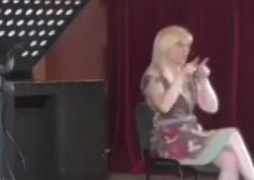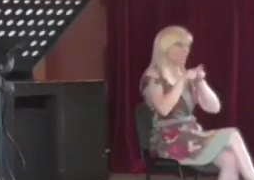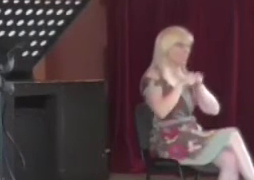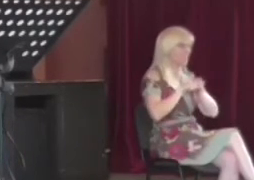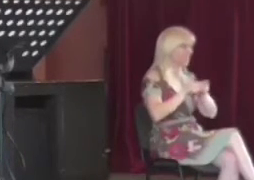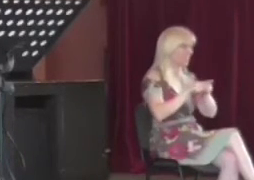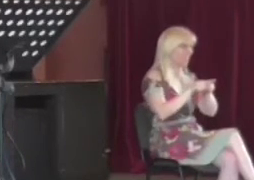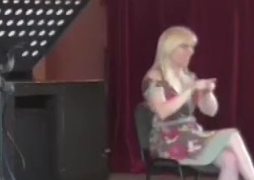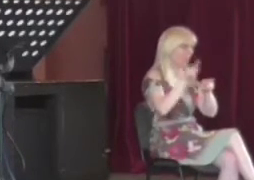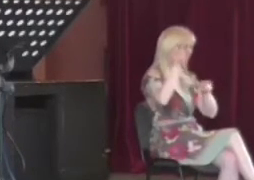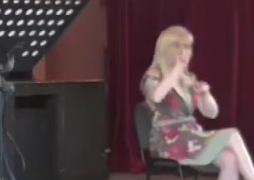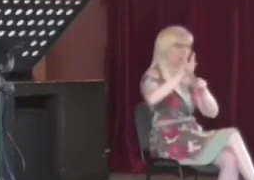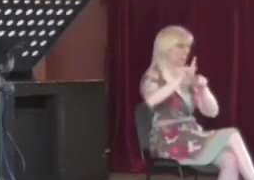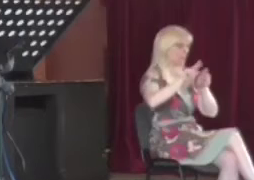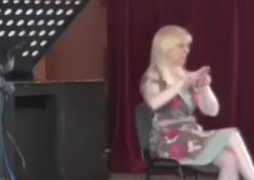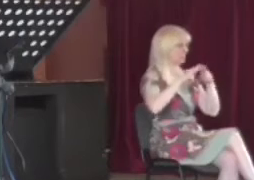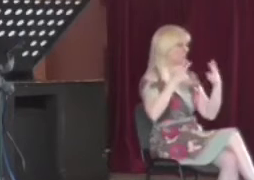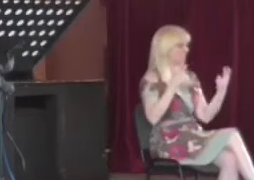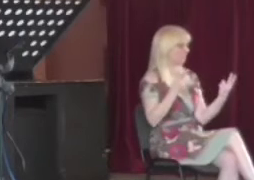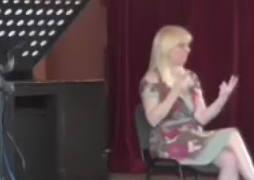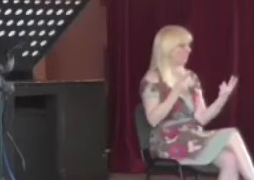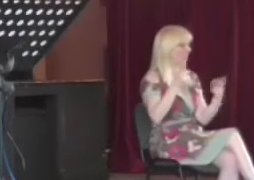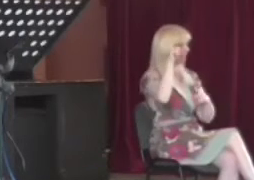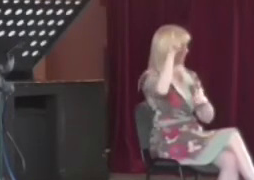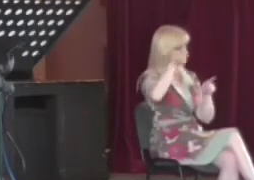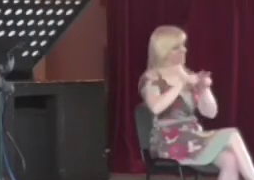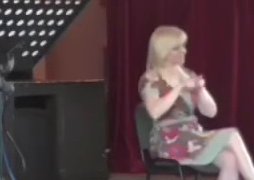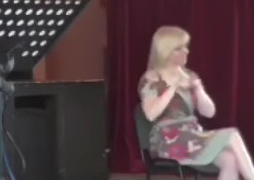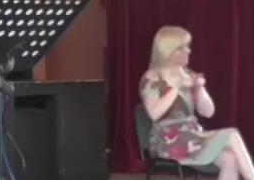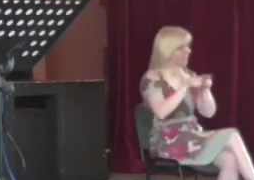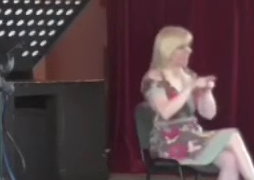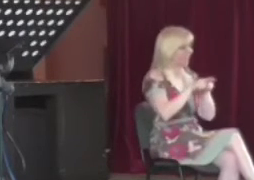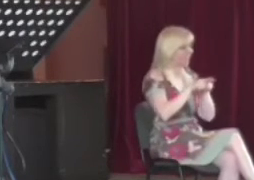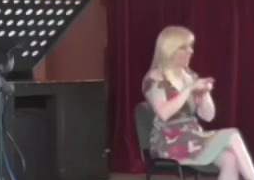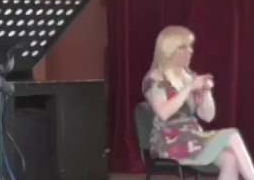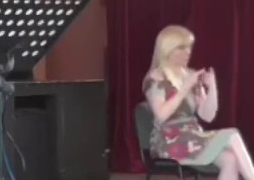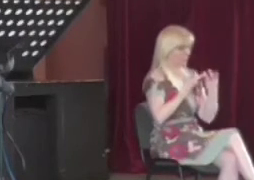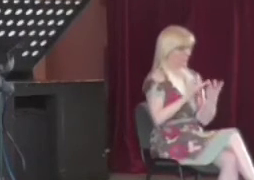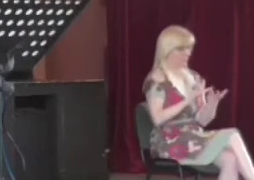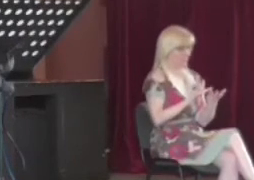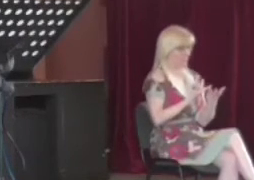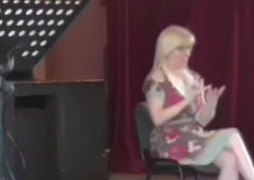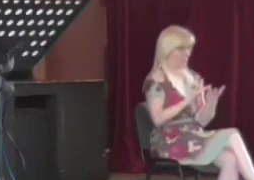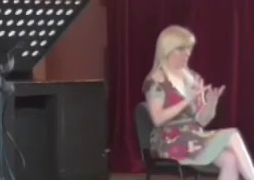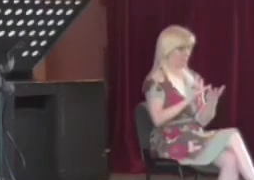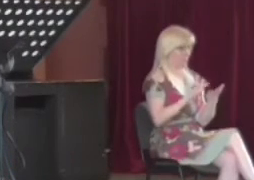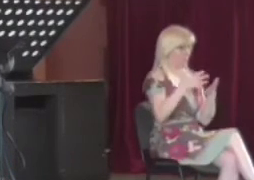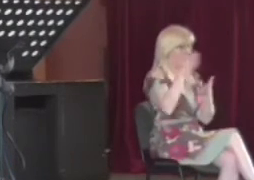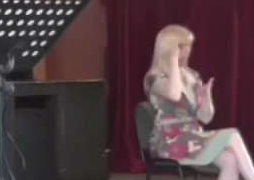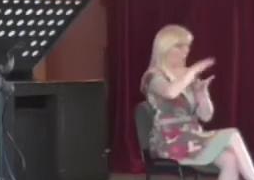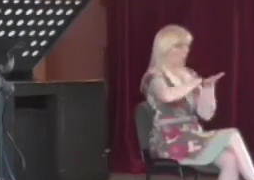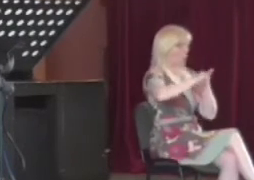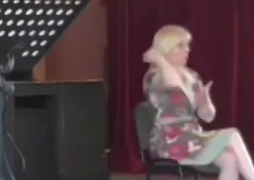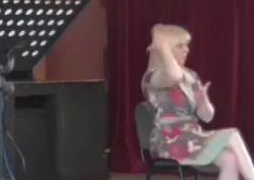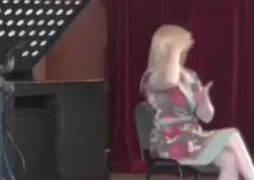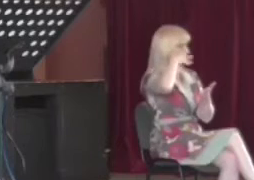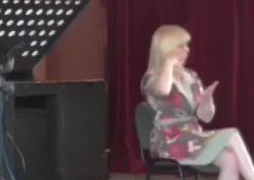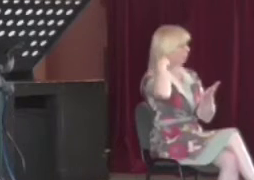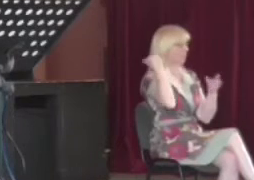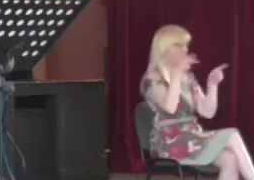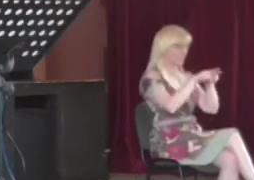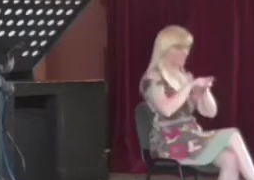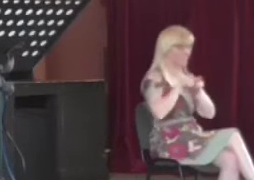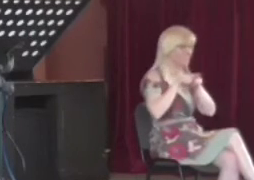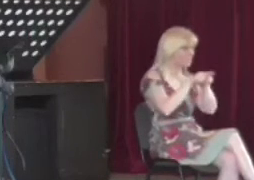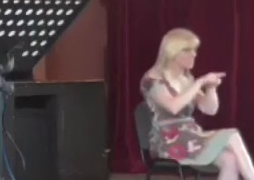on, Saul meets the disciples a little later. And even, as it says in Acts 9, even